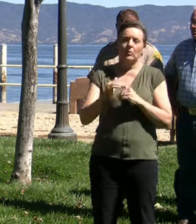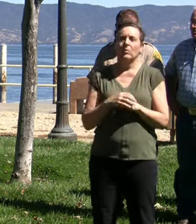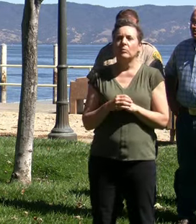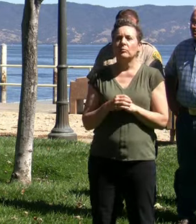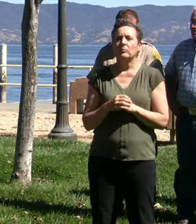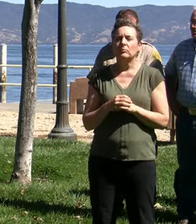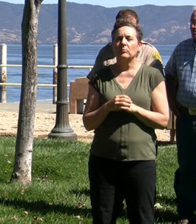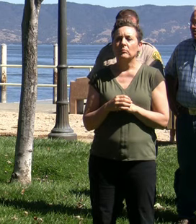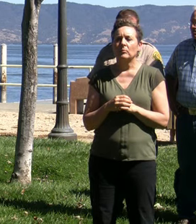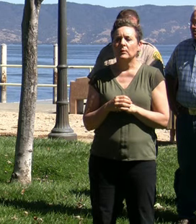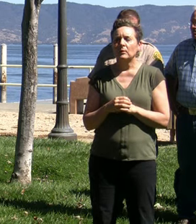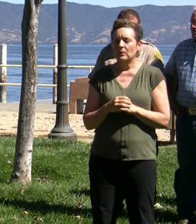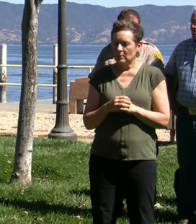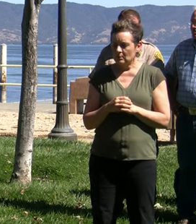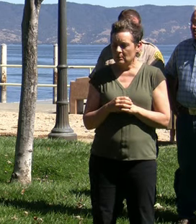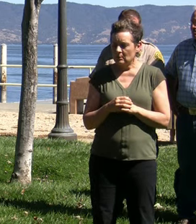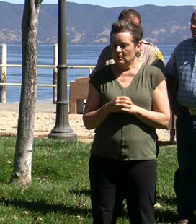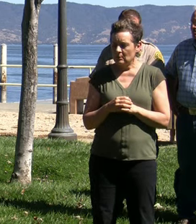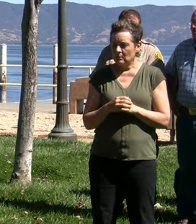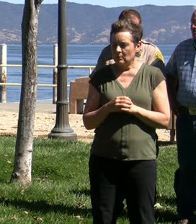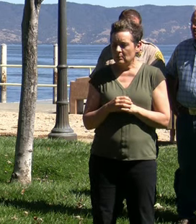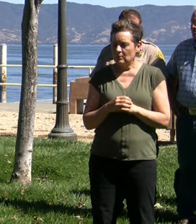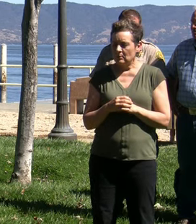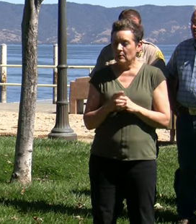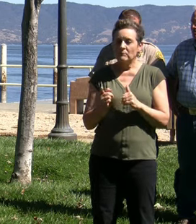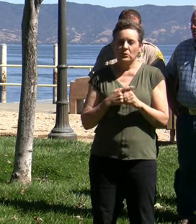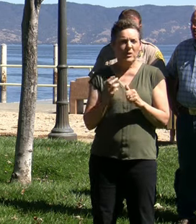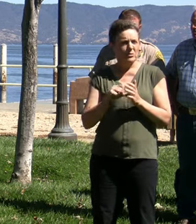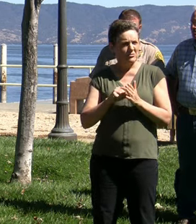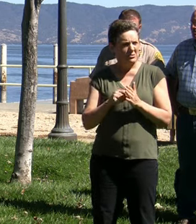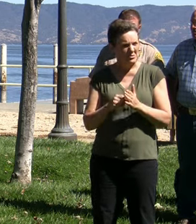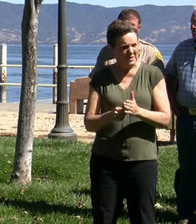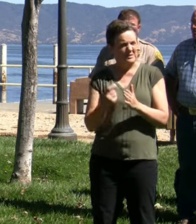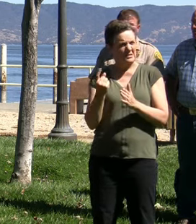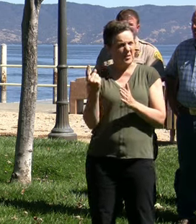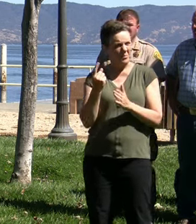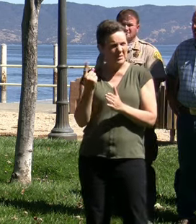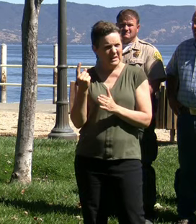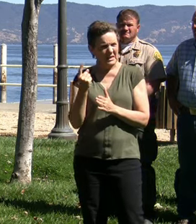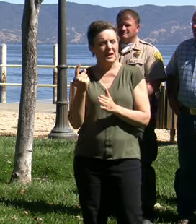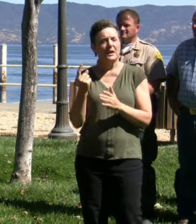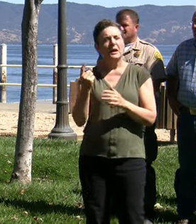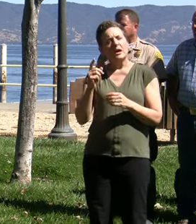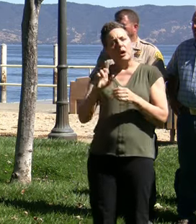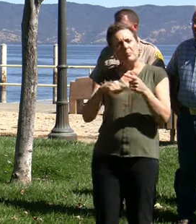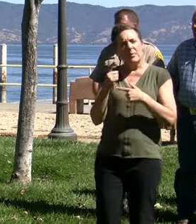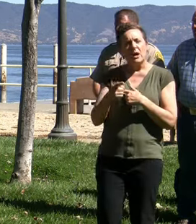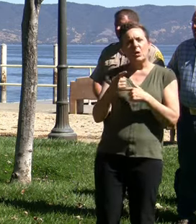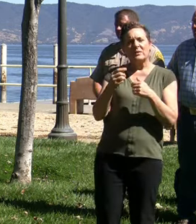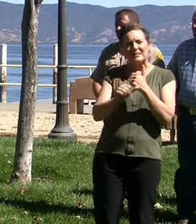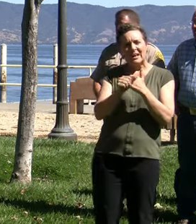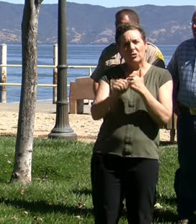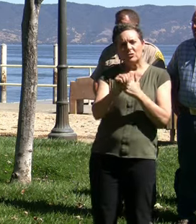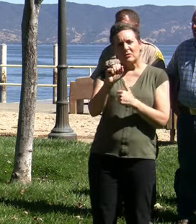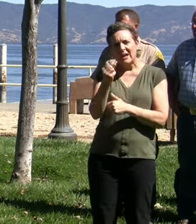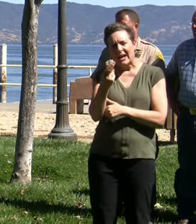First, I do want to reiterate a message that has gone out several times regarding the hazards of ash and debris on